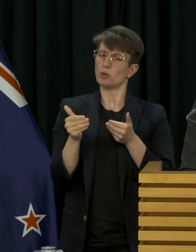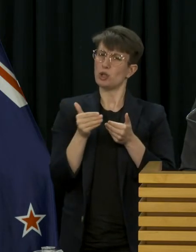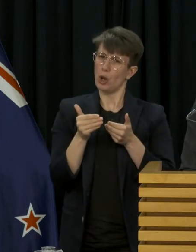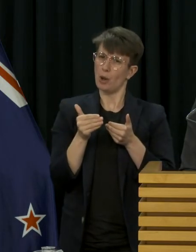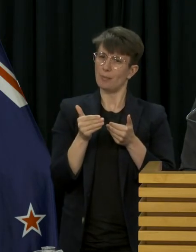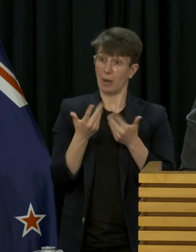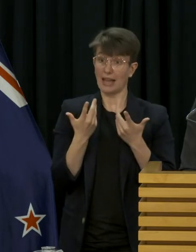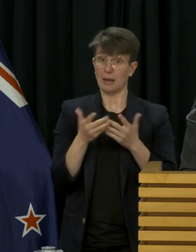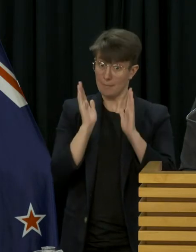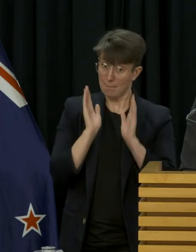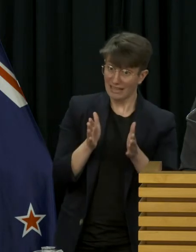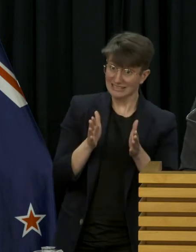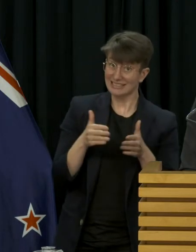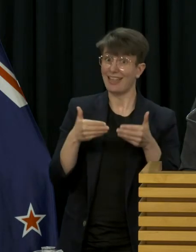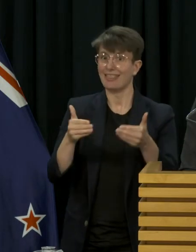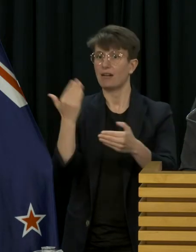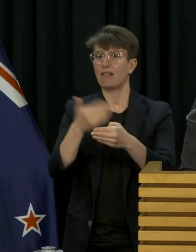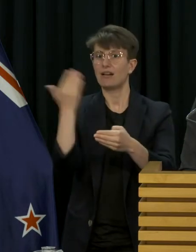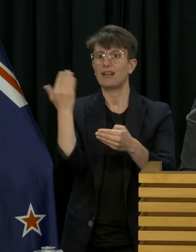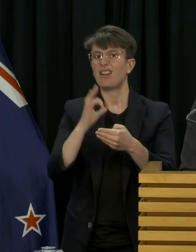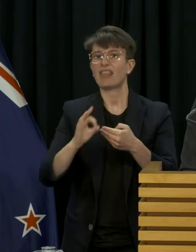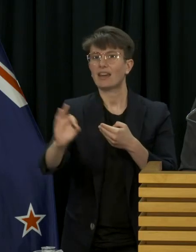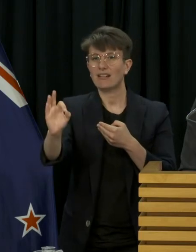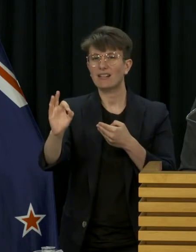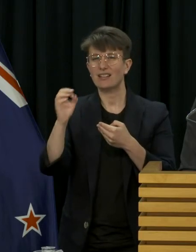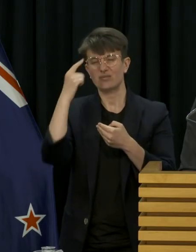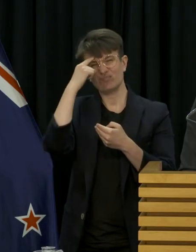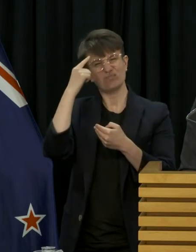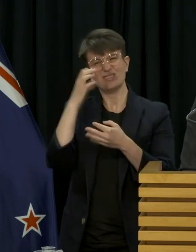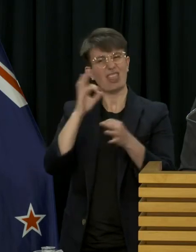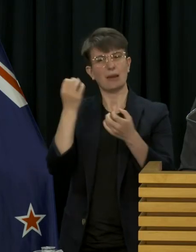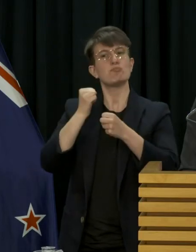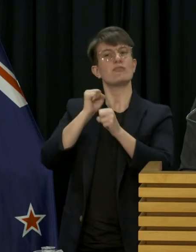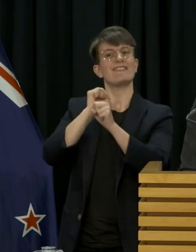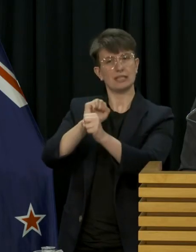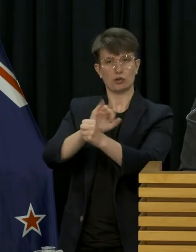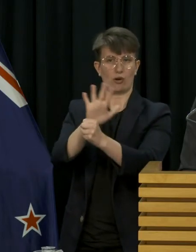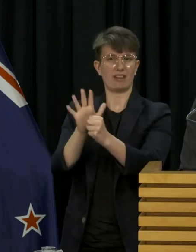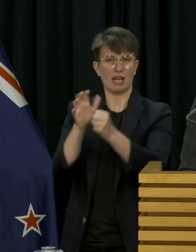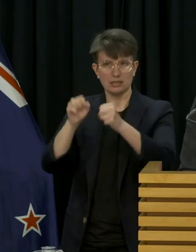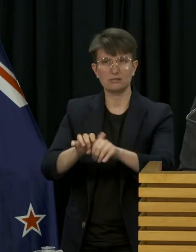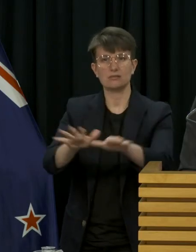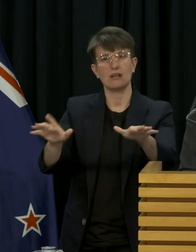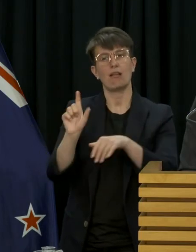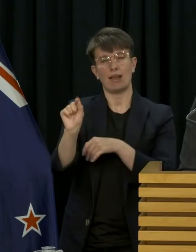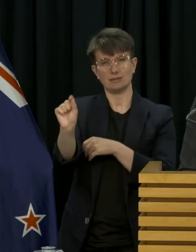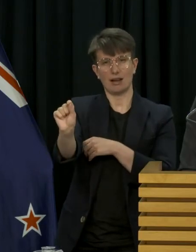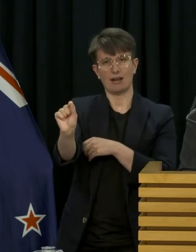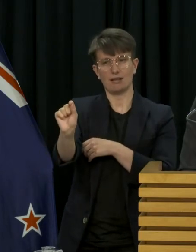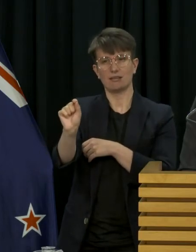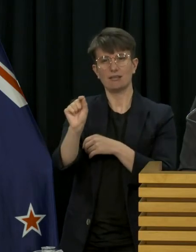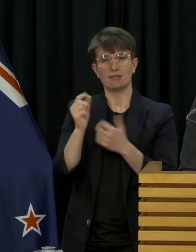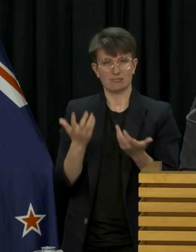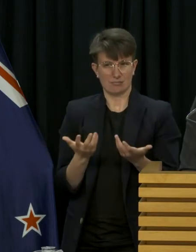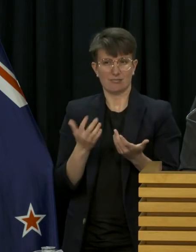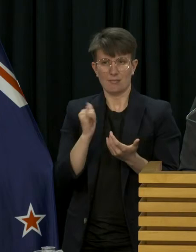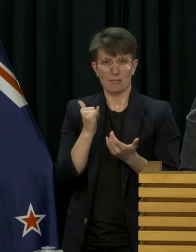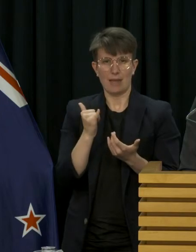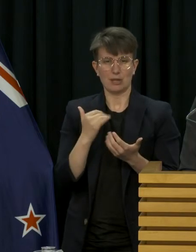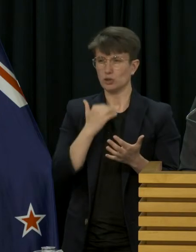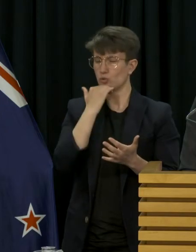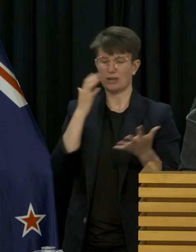in that way wouldn't necessarily carry that preventative approach. It would perhaps be